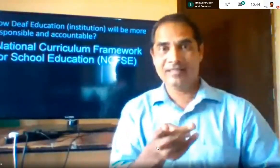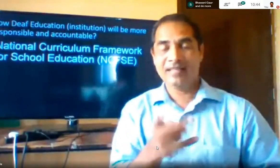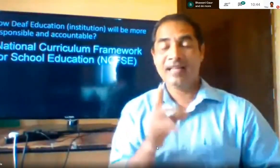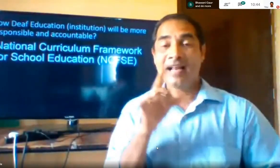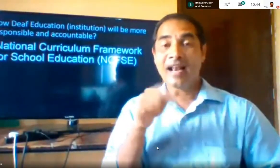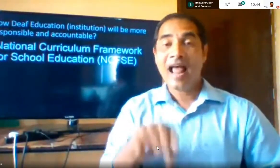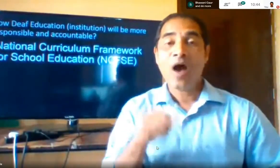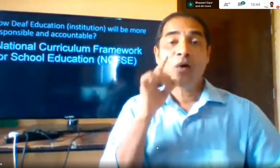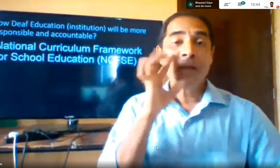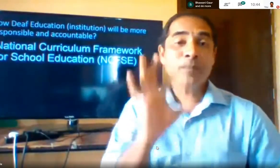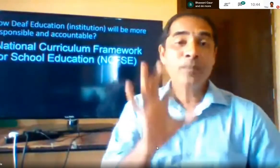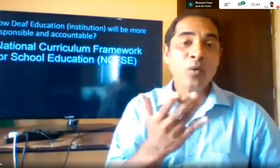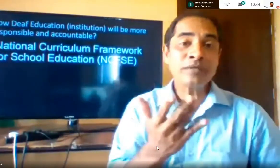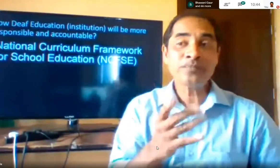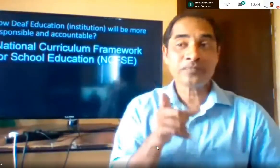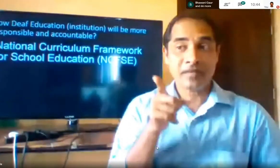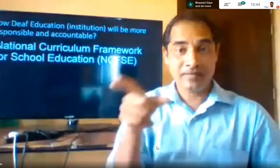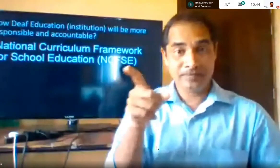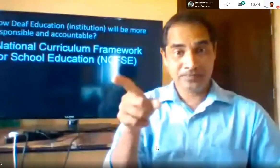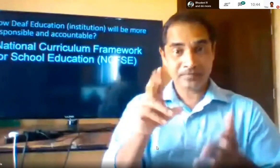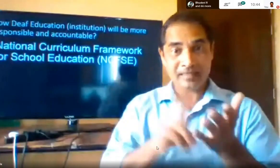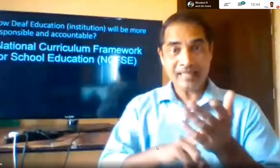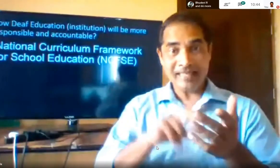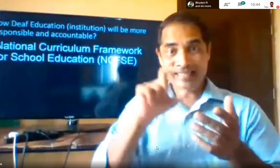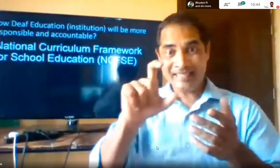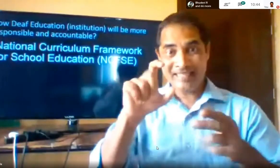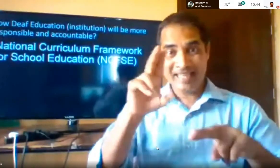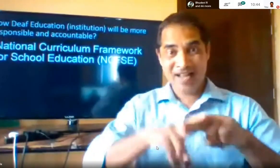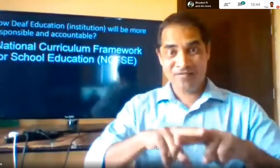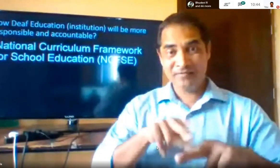After that, it will be spread all over India.